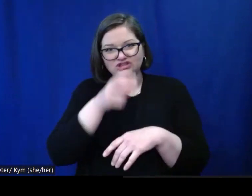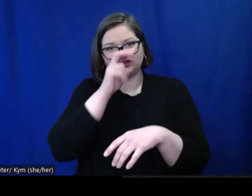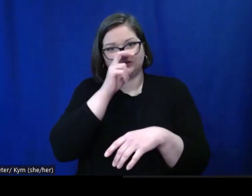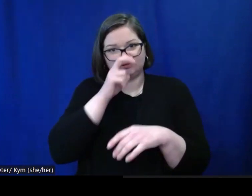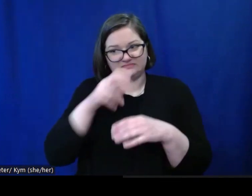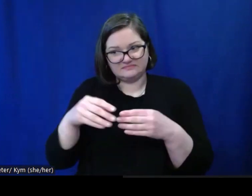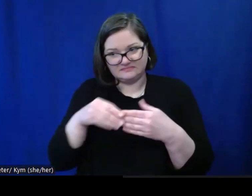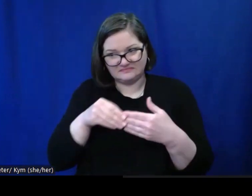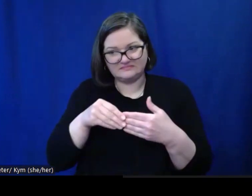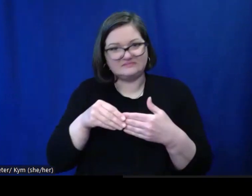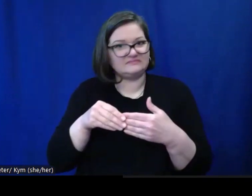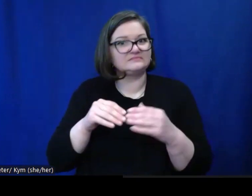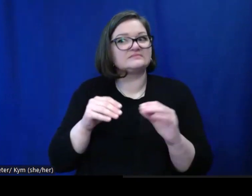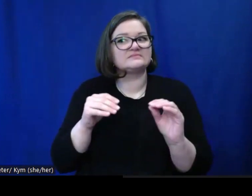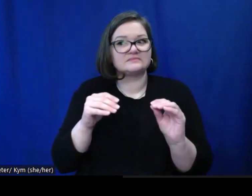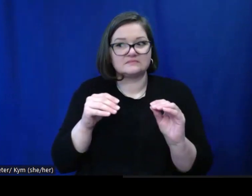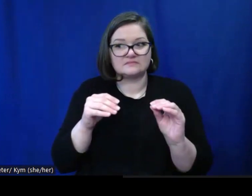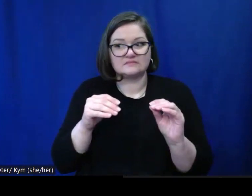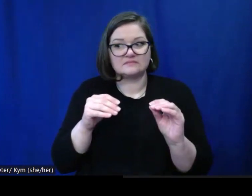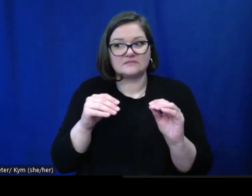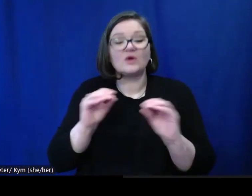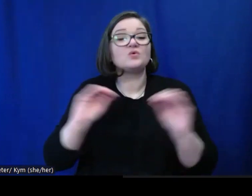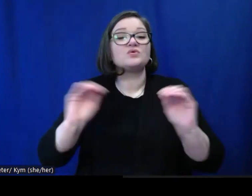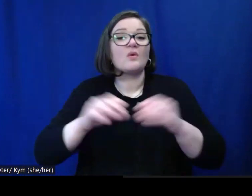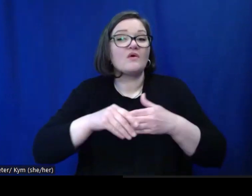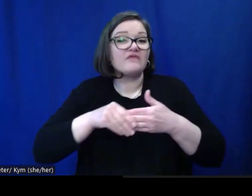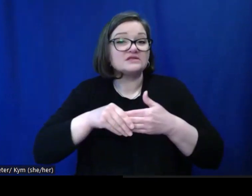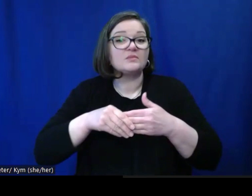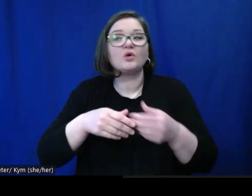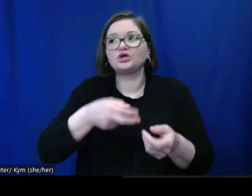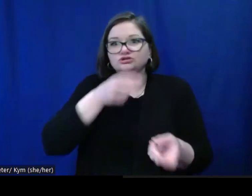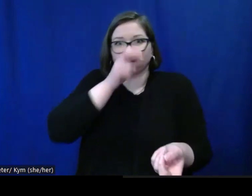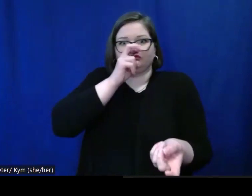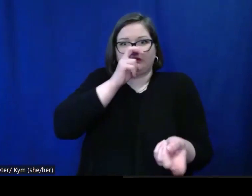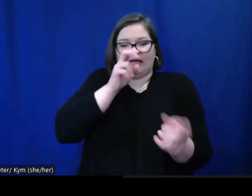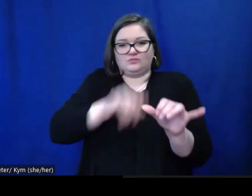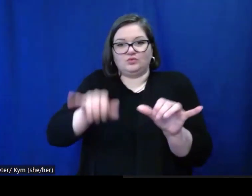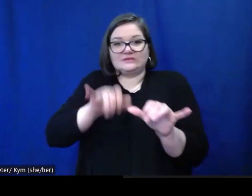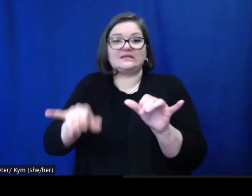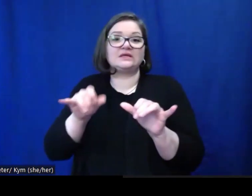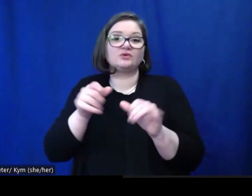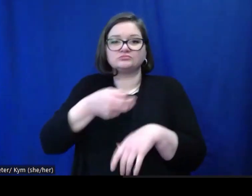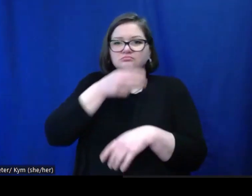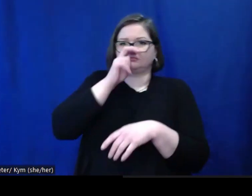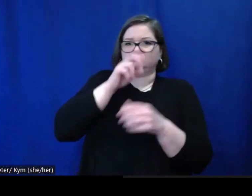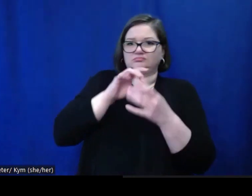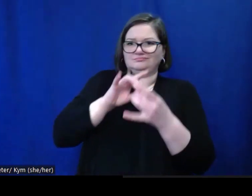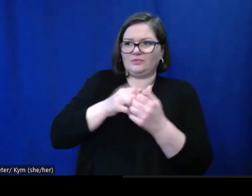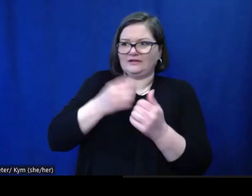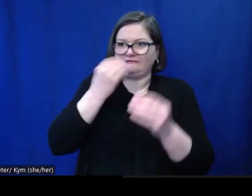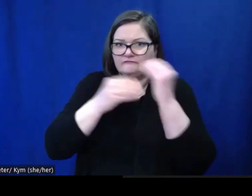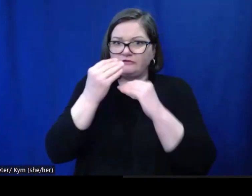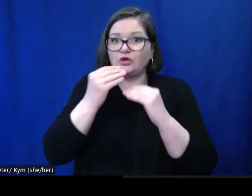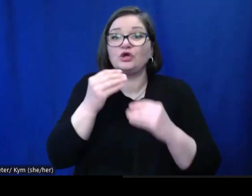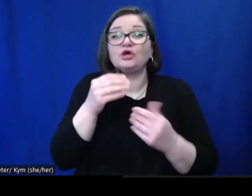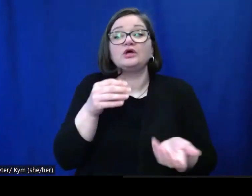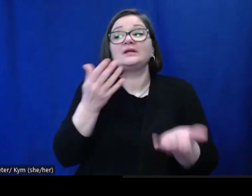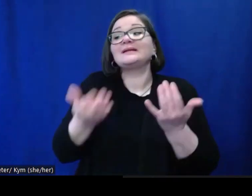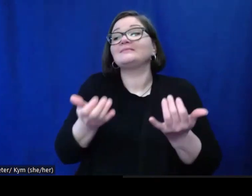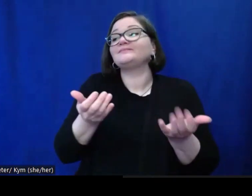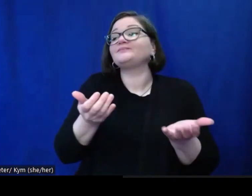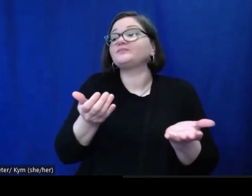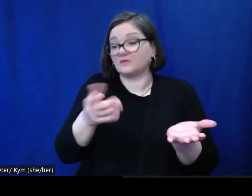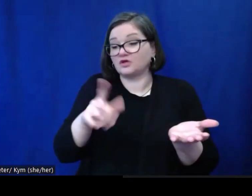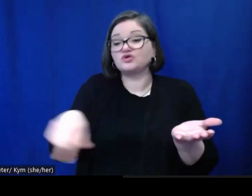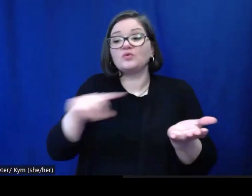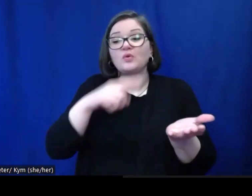rituals, rigid control of food intake. So these are the kids who maybe the parents come in and say that they're very picky eaters, or